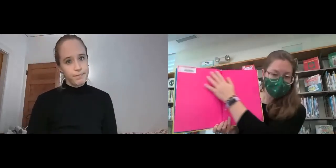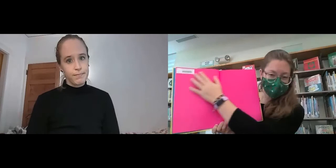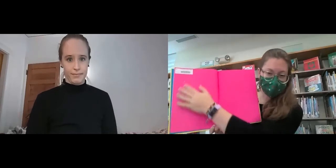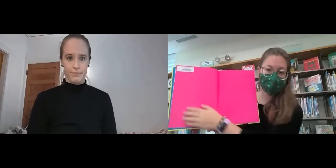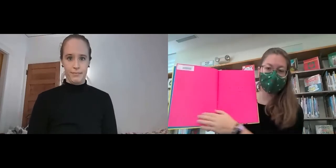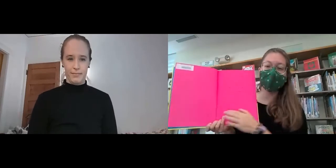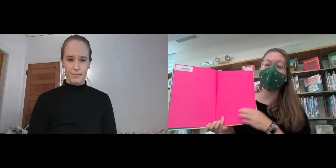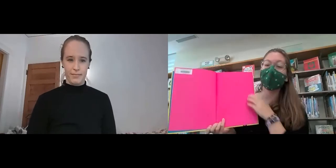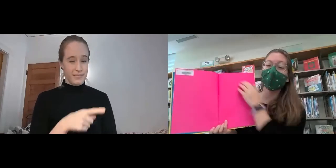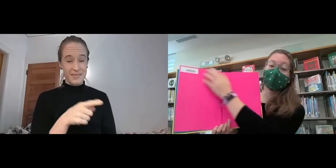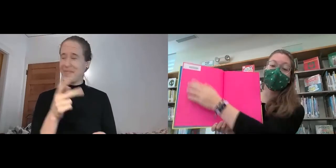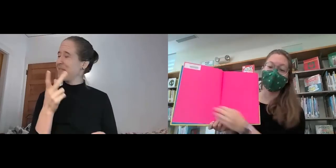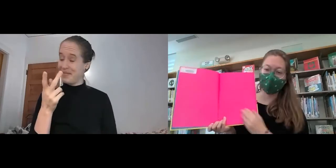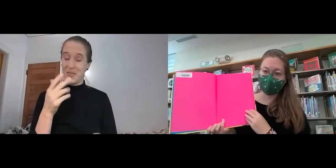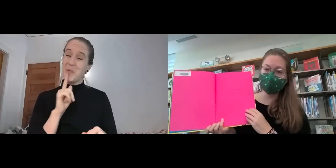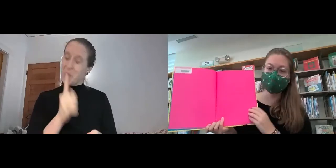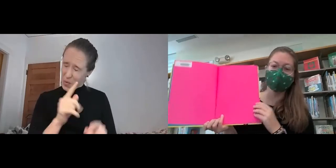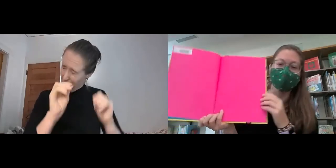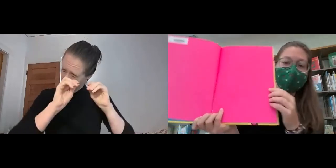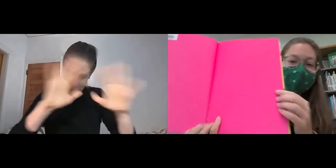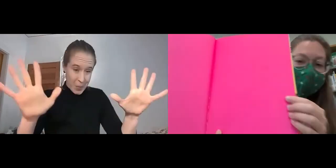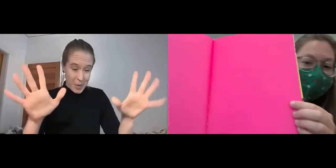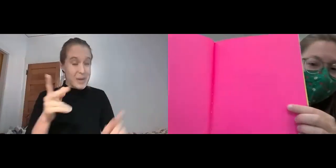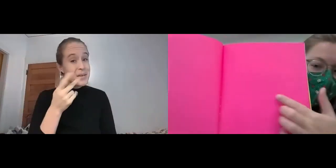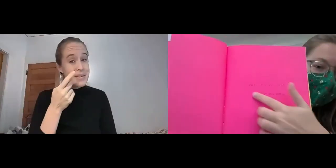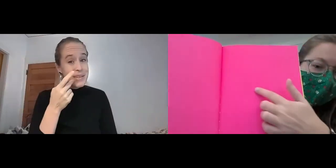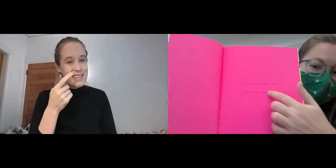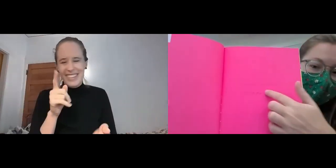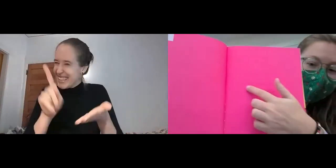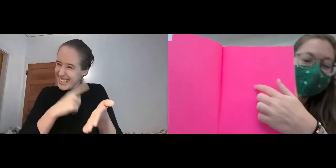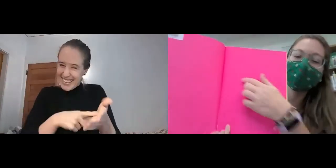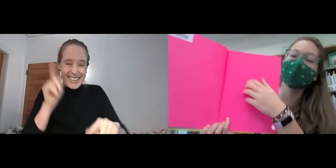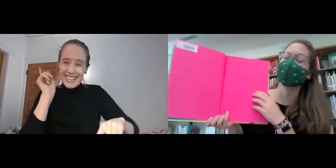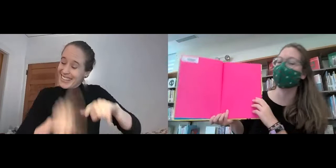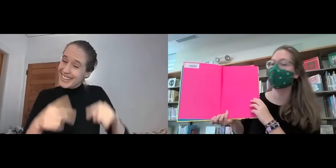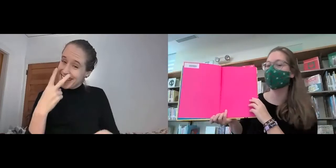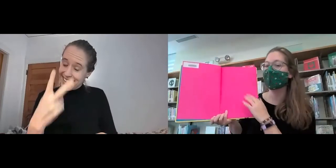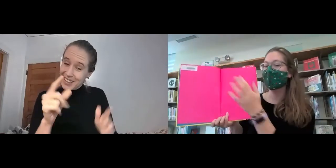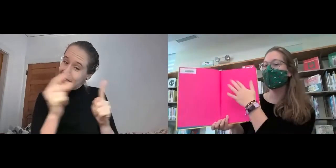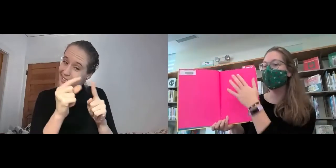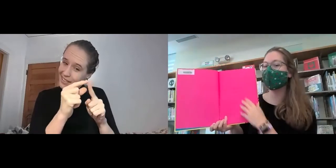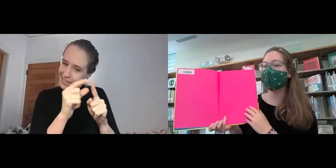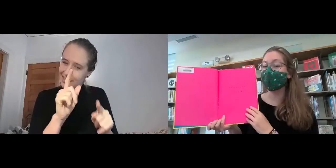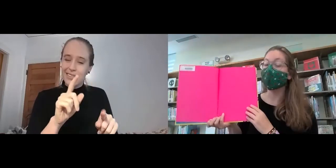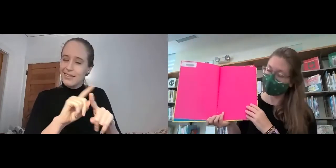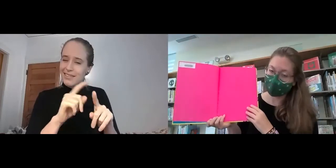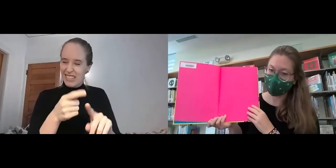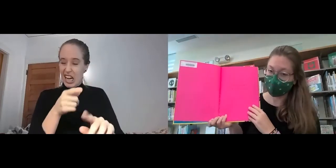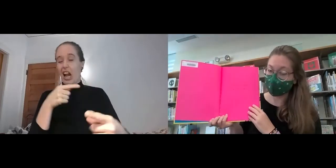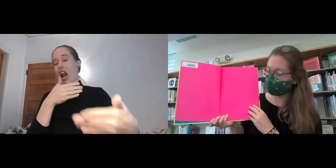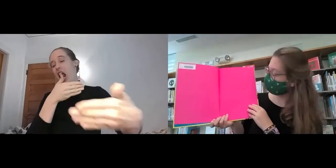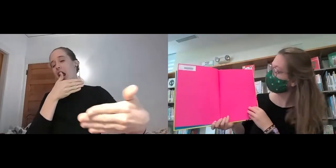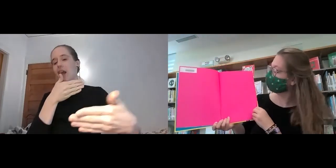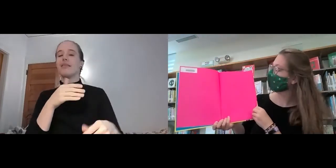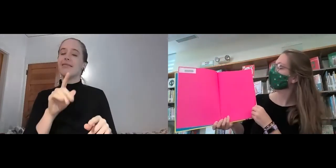This book is also very bright. So some pages you can't really see the letters when they're far away, but I promise they're